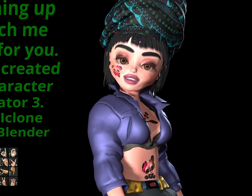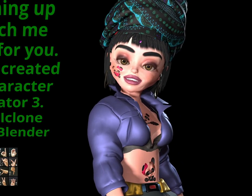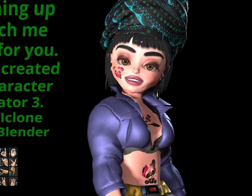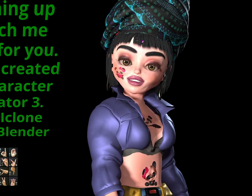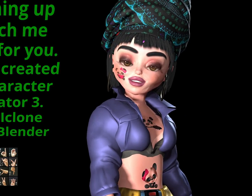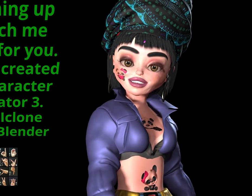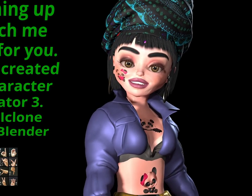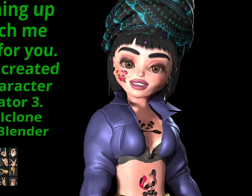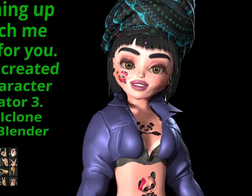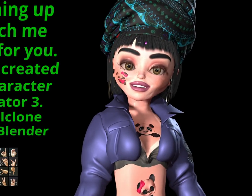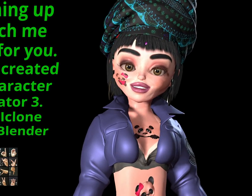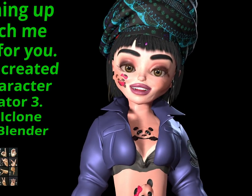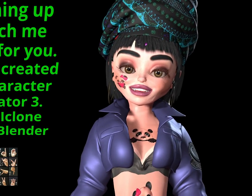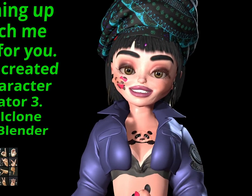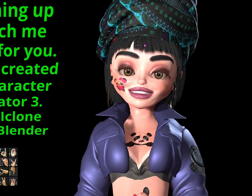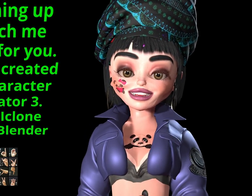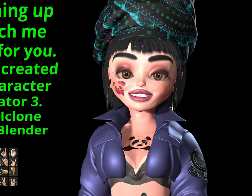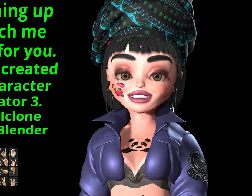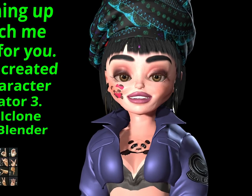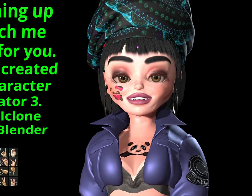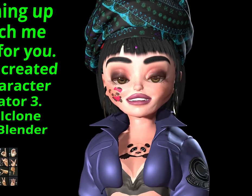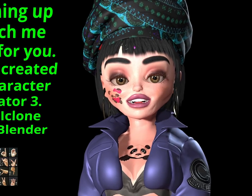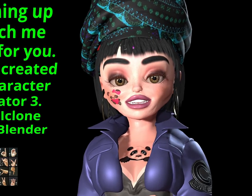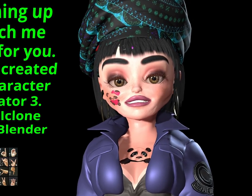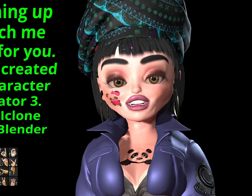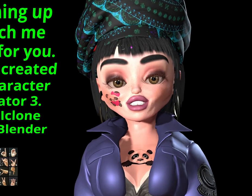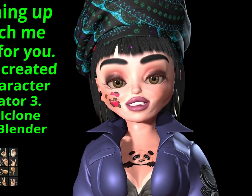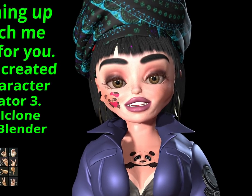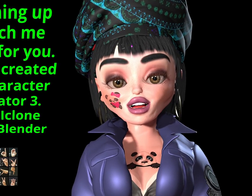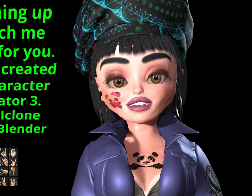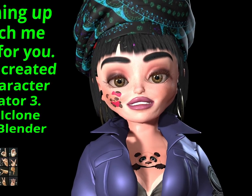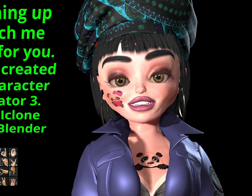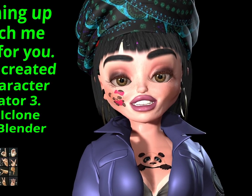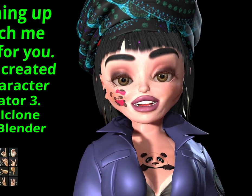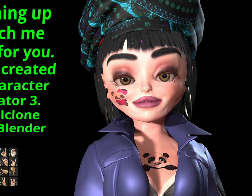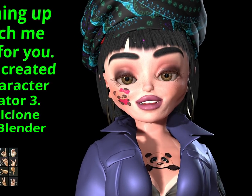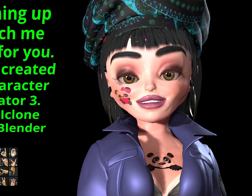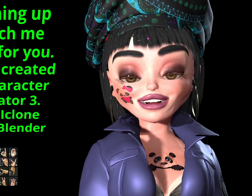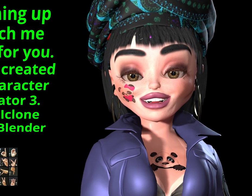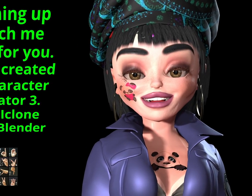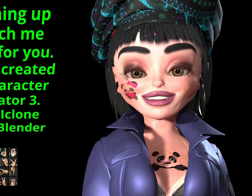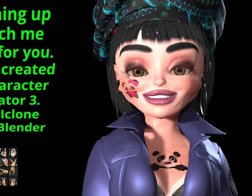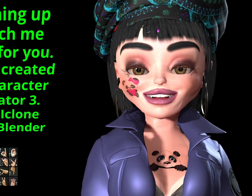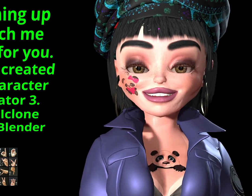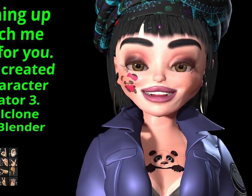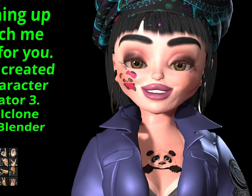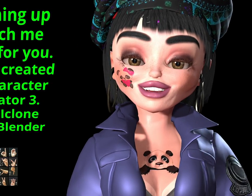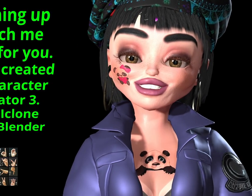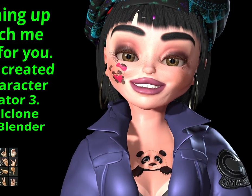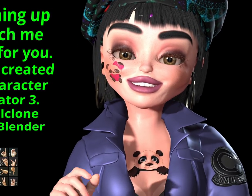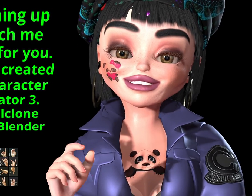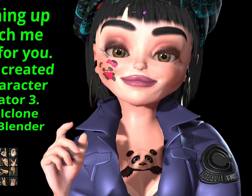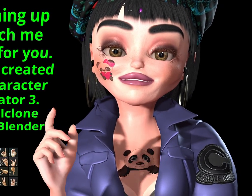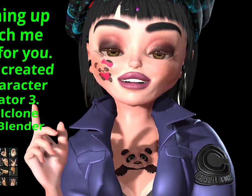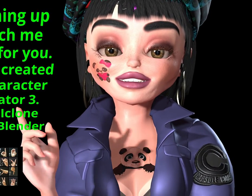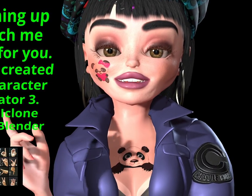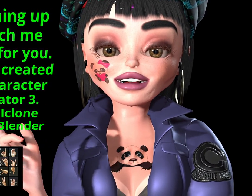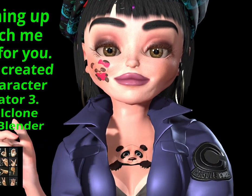was introduced to the United States. There is virtually no information about American sign language history before this time.